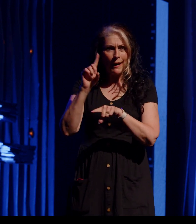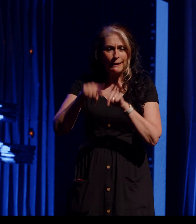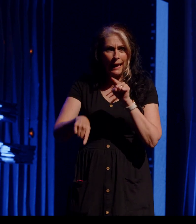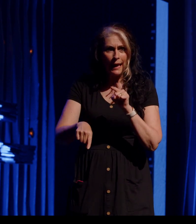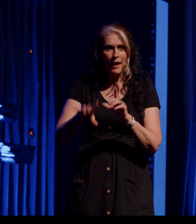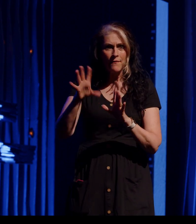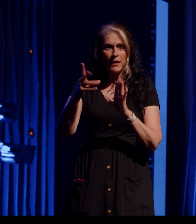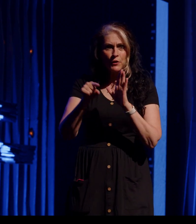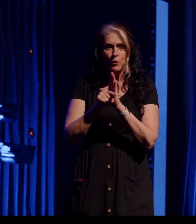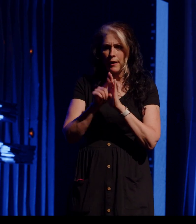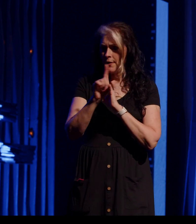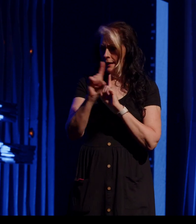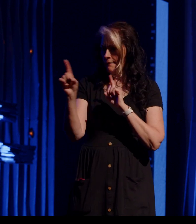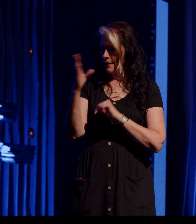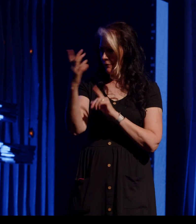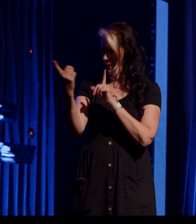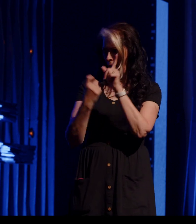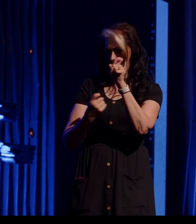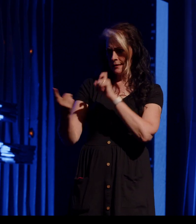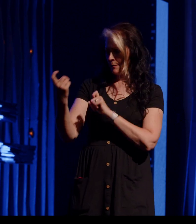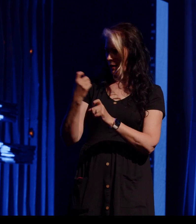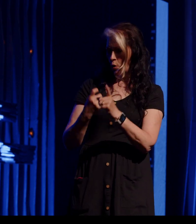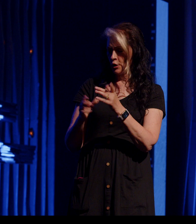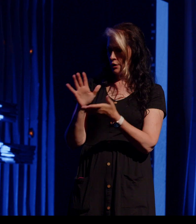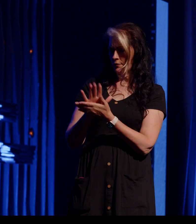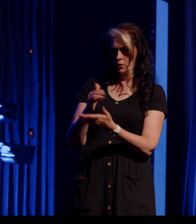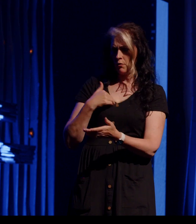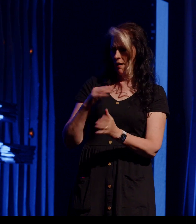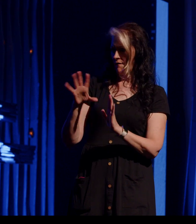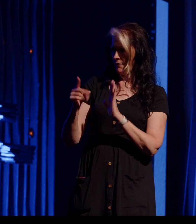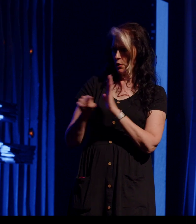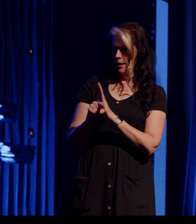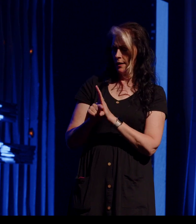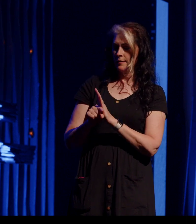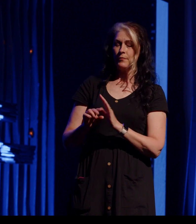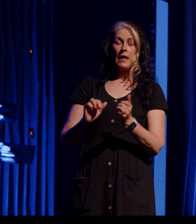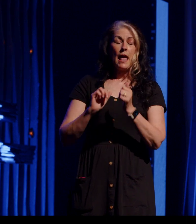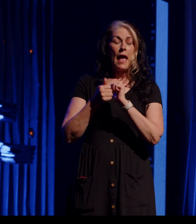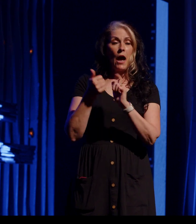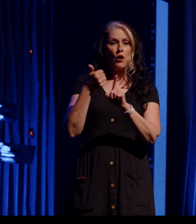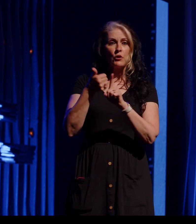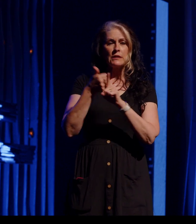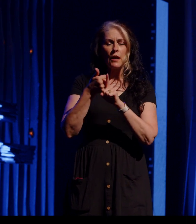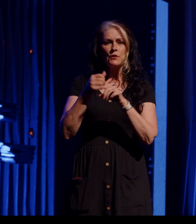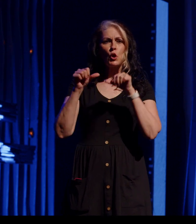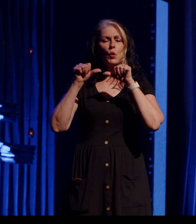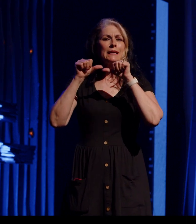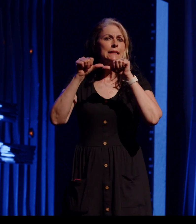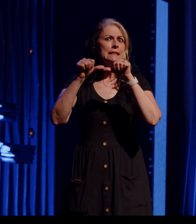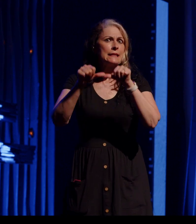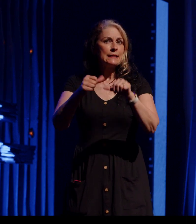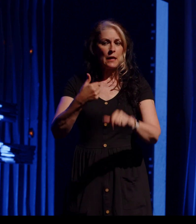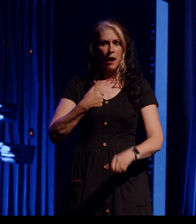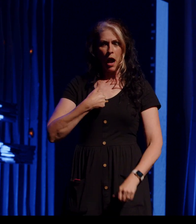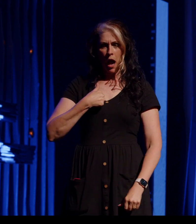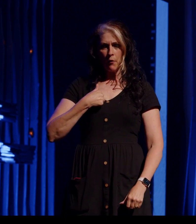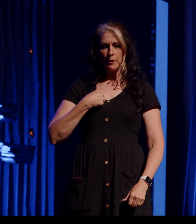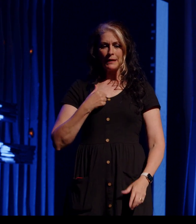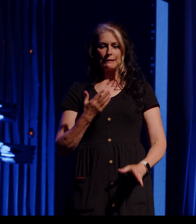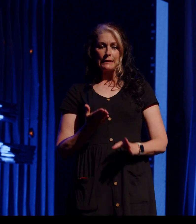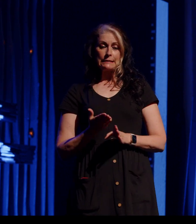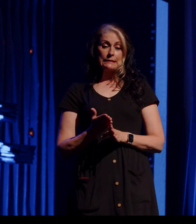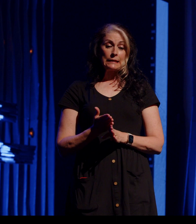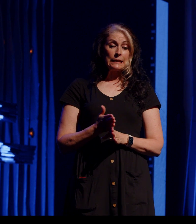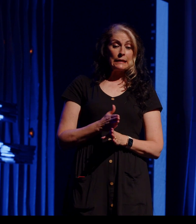After 5th grade, they'd never come to me again for any question of school. So how is it that you were so consistent when I would be leaning